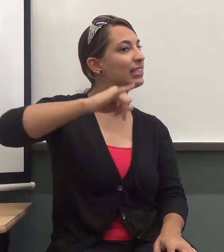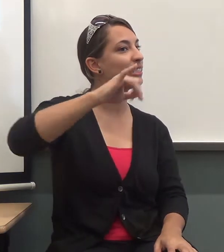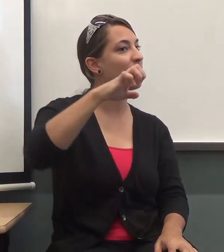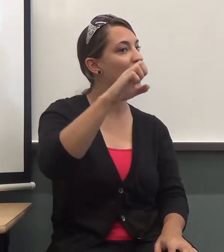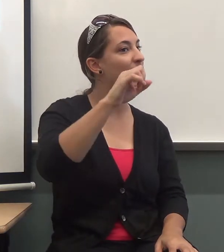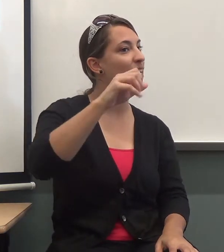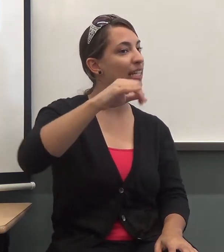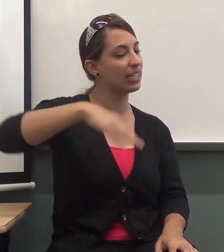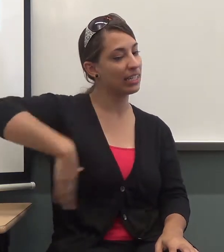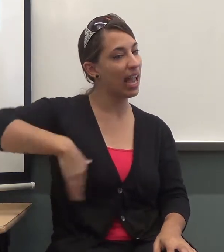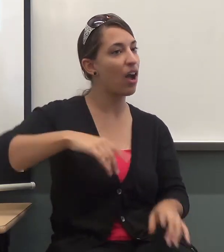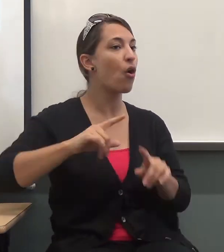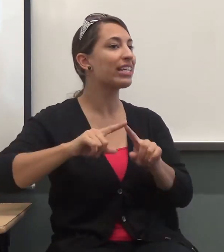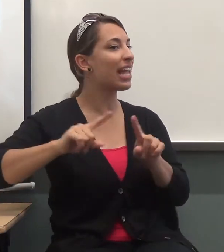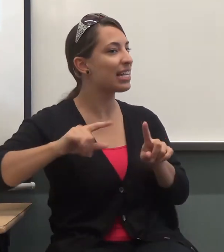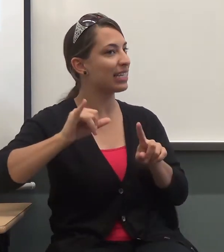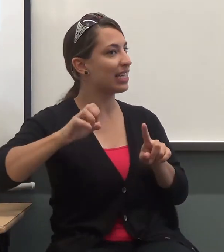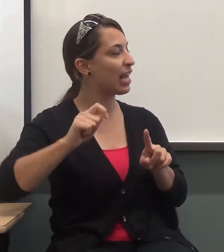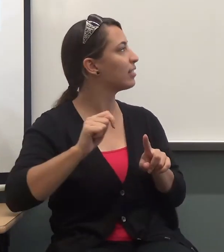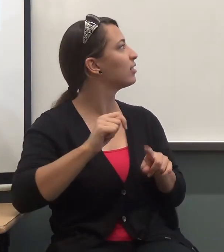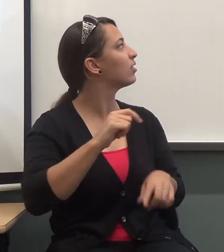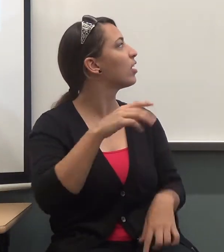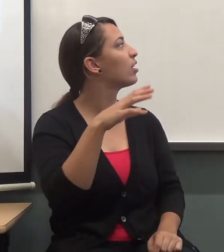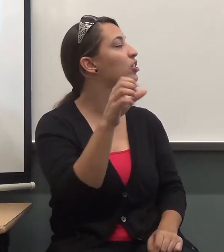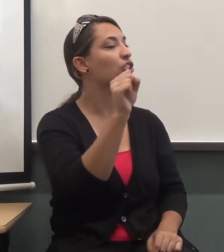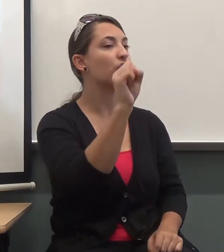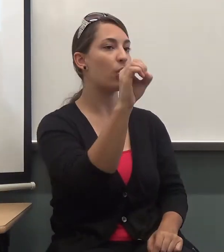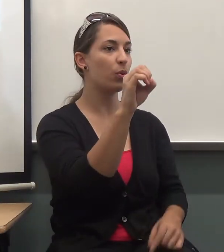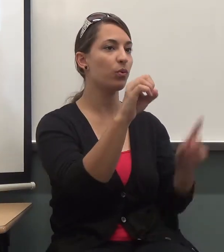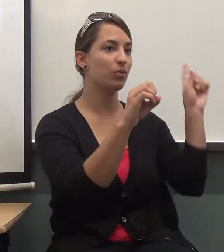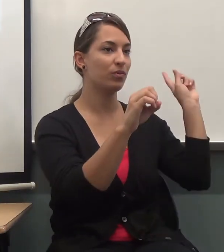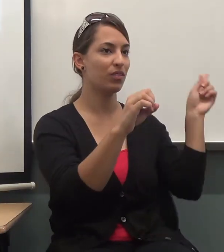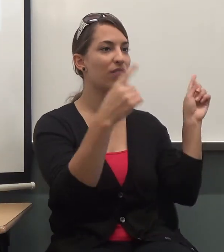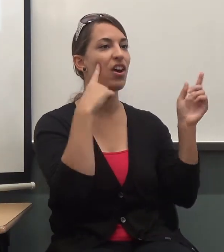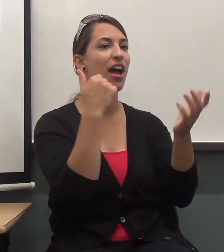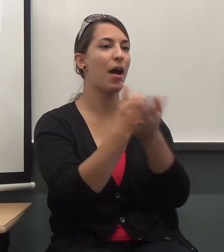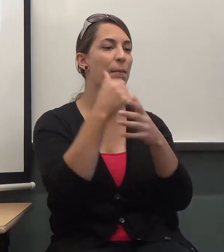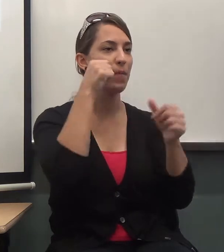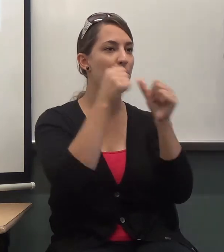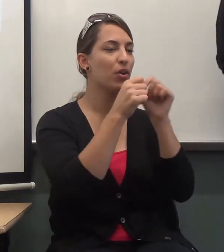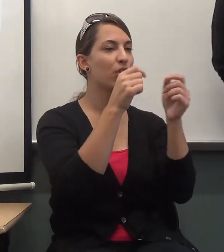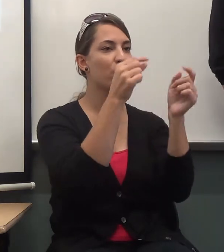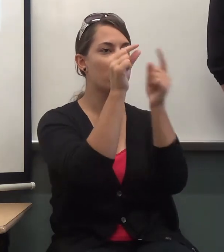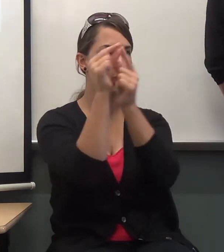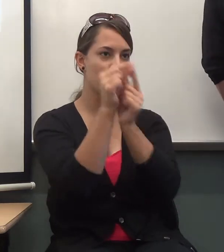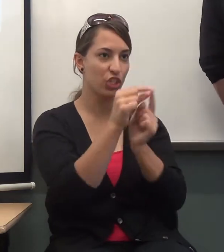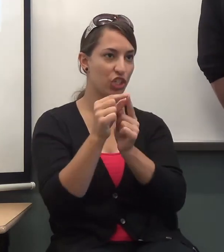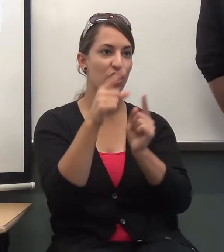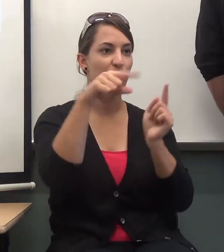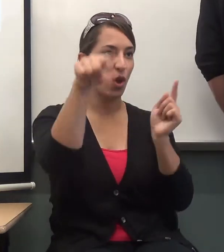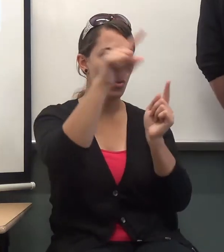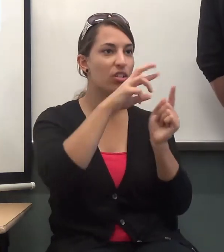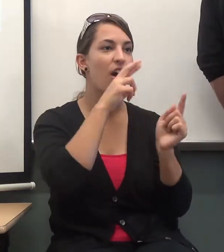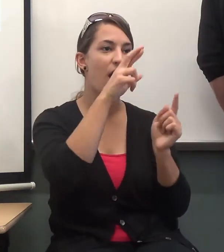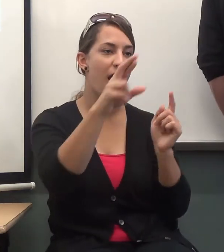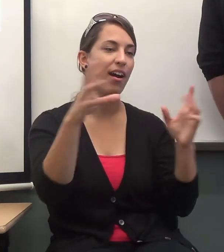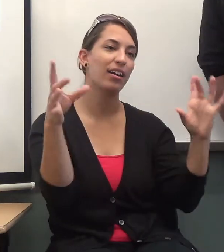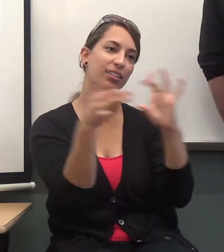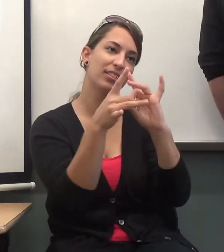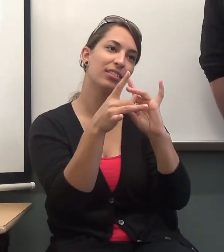Before or after? After? Nope, goes Before. Oh, before. before, yeah, 'cause Before. it hasn't connected. So comma Doesn't it?